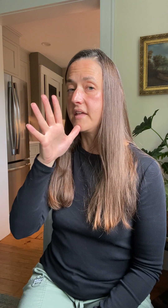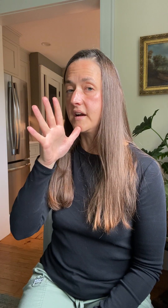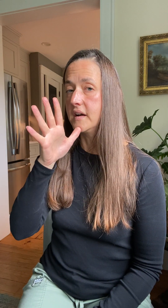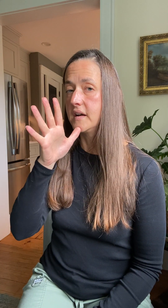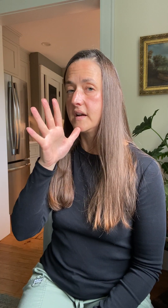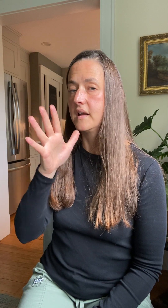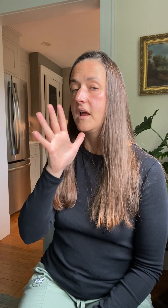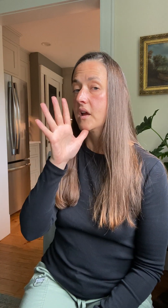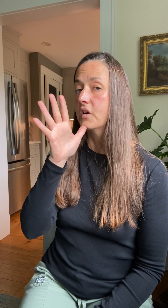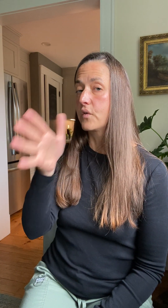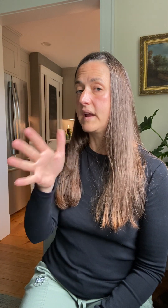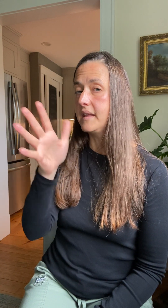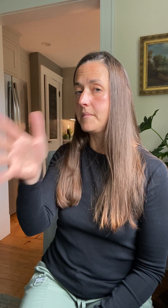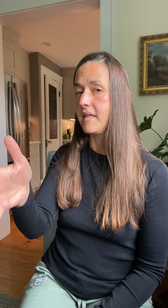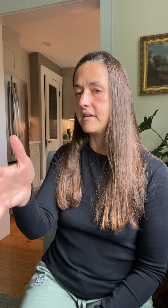mother, grandmother,